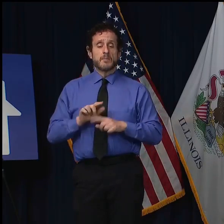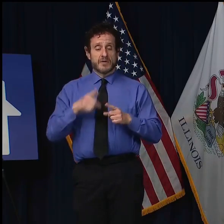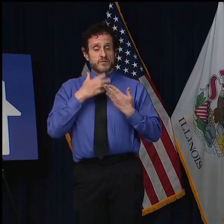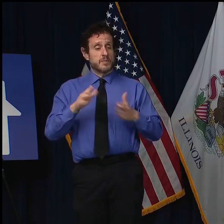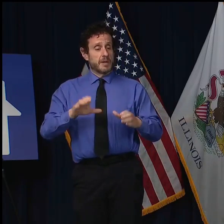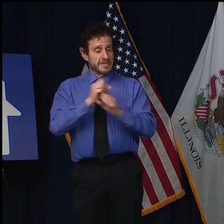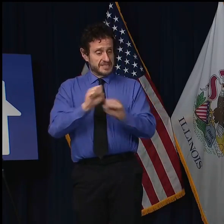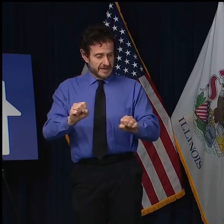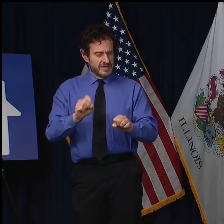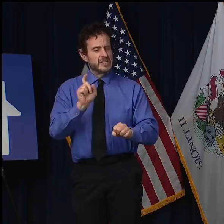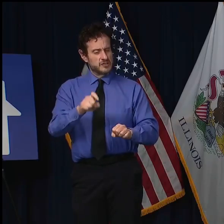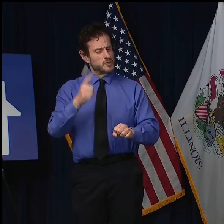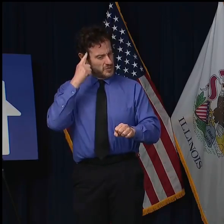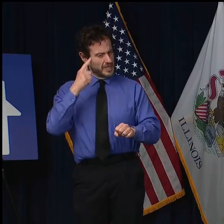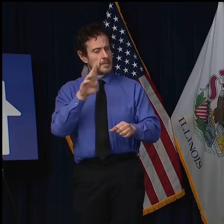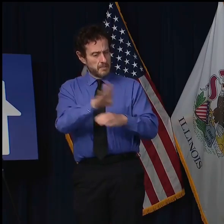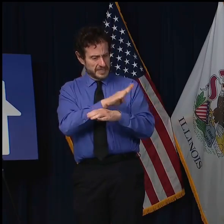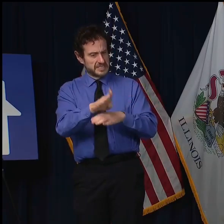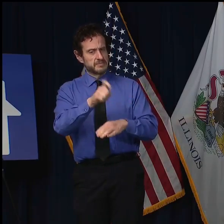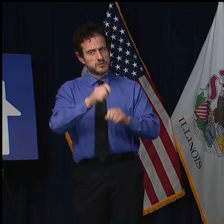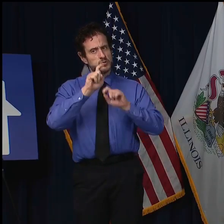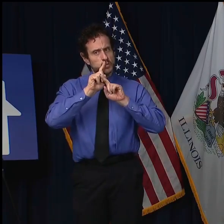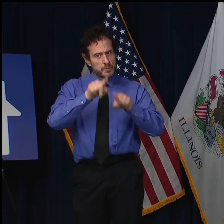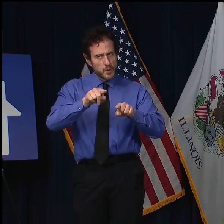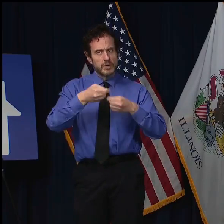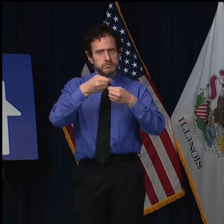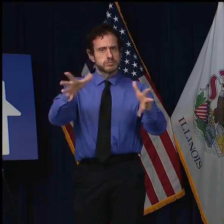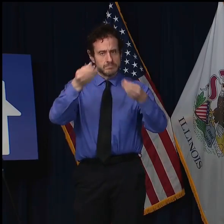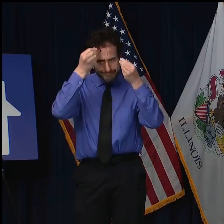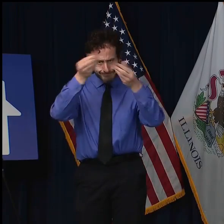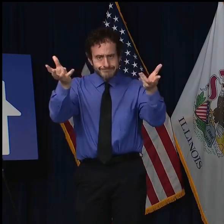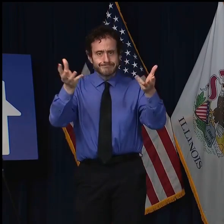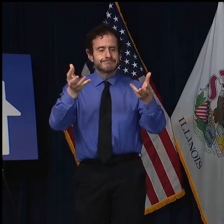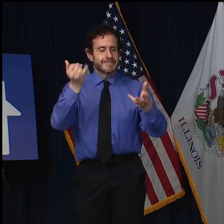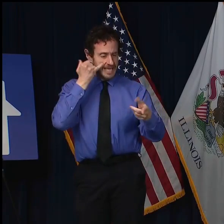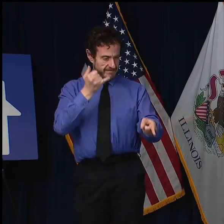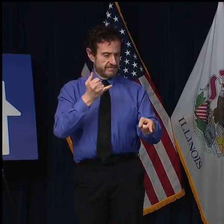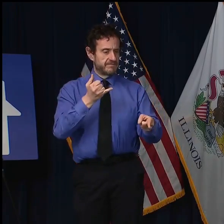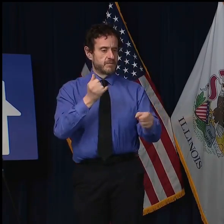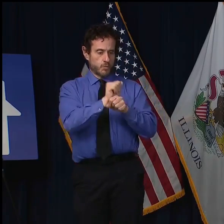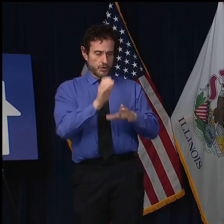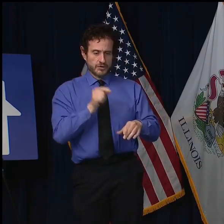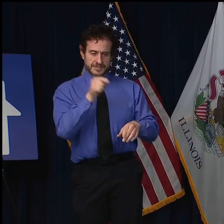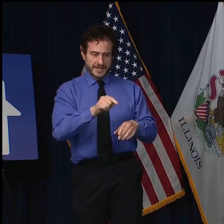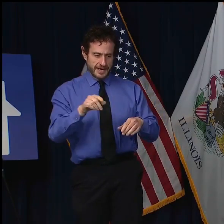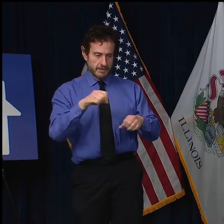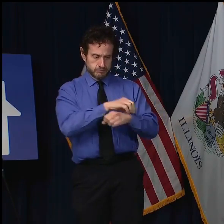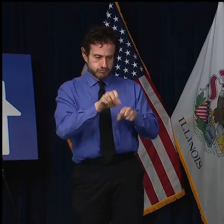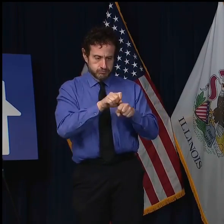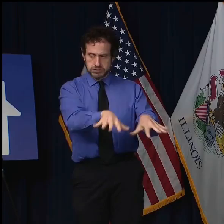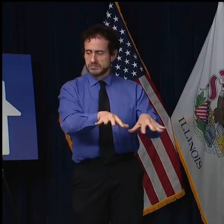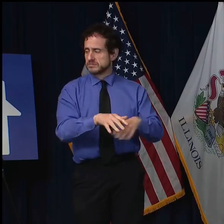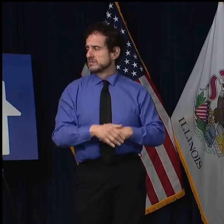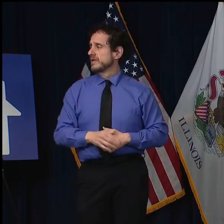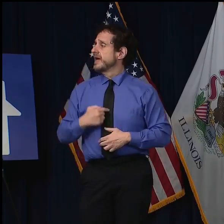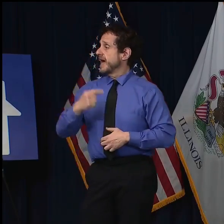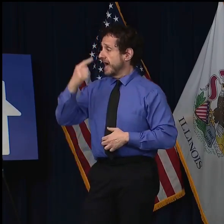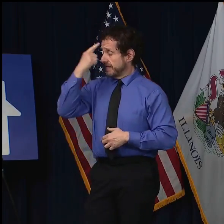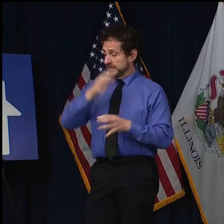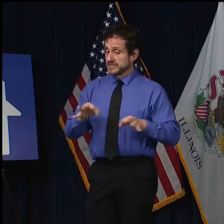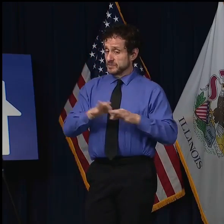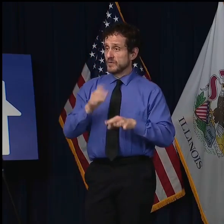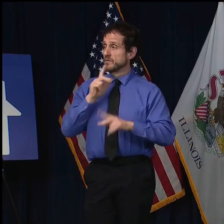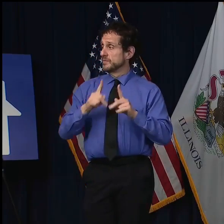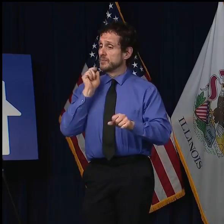where outbreaks should be reported? I think that it is important for the people who work